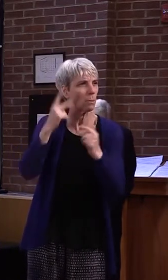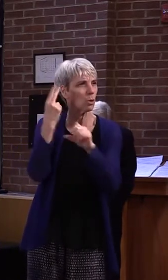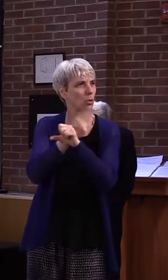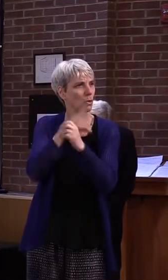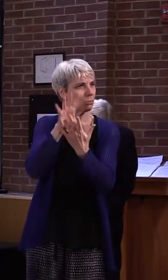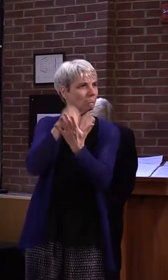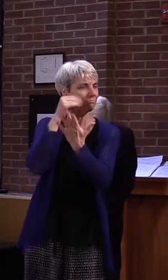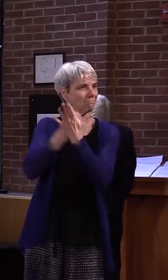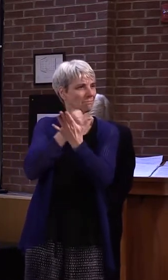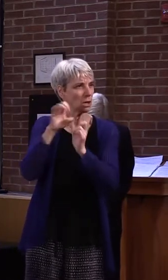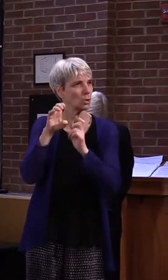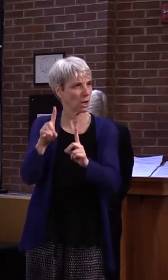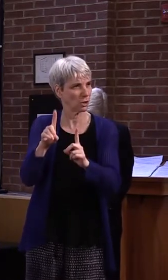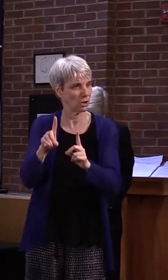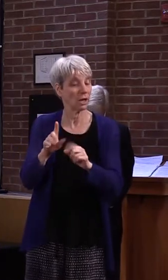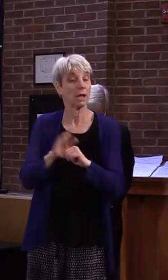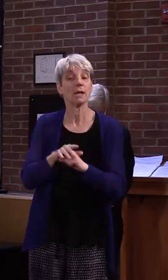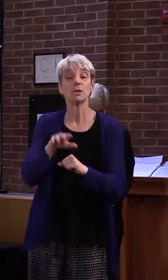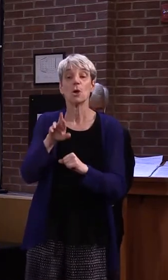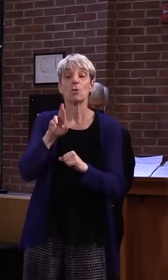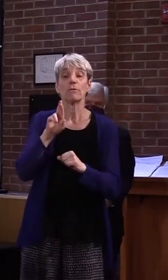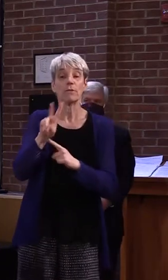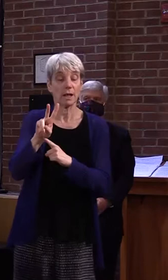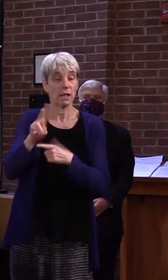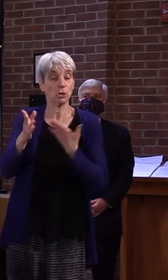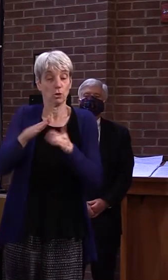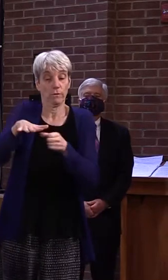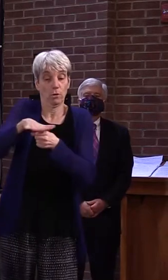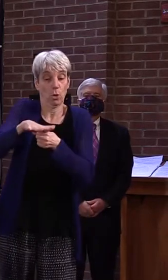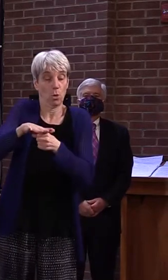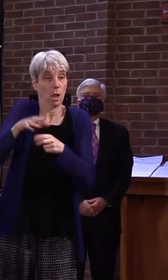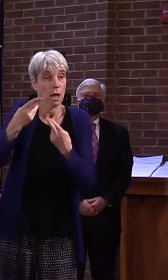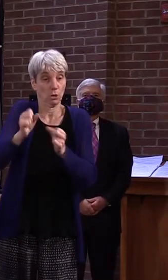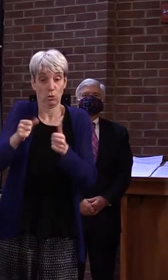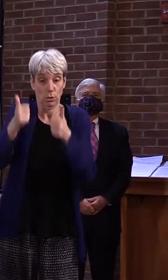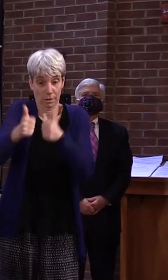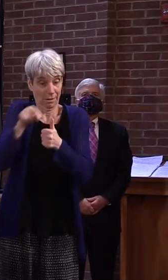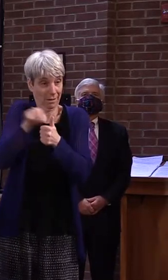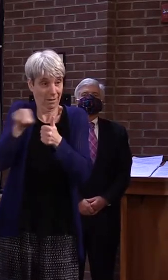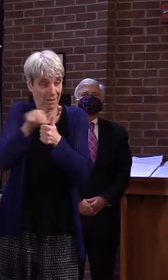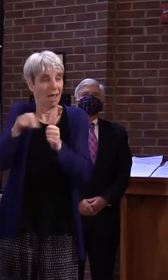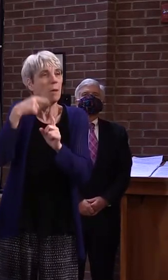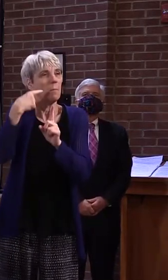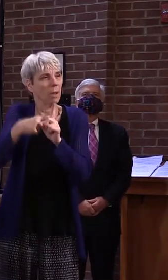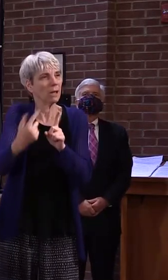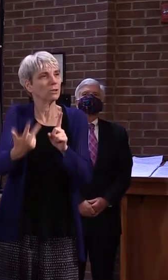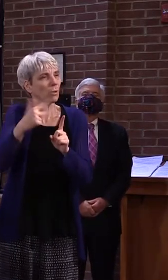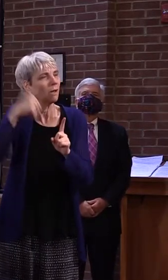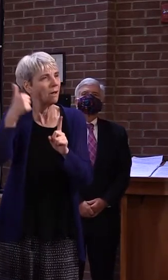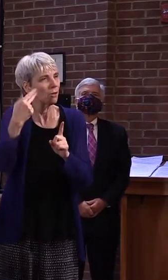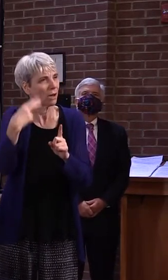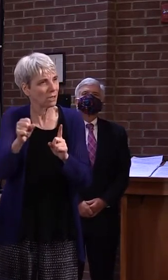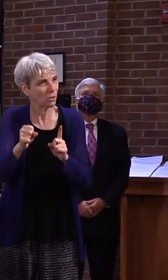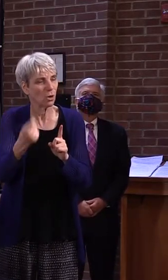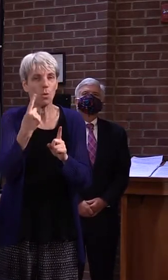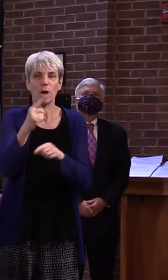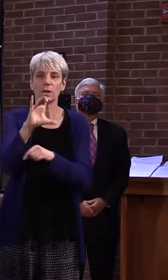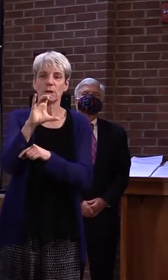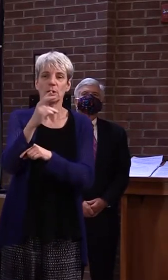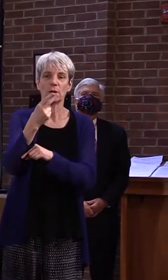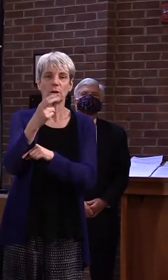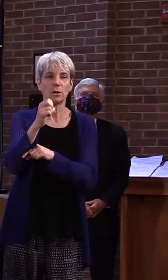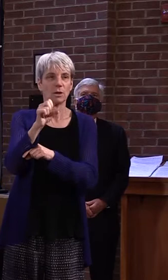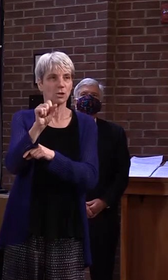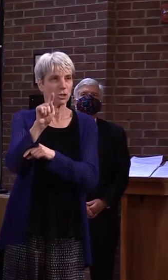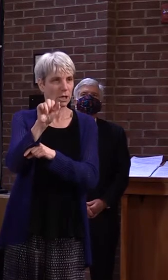Springfield High School, River Valley also serves students from a larger region, including students from Green Mountain Union High School in Chester, Bells Falls